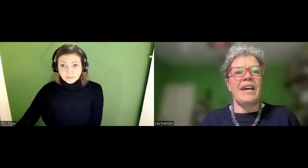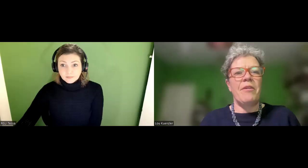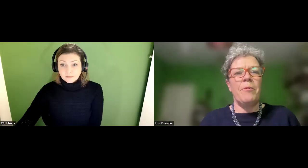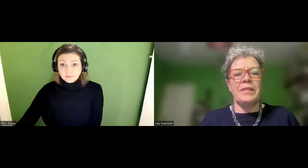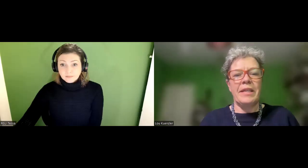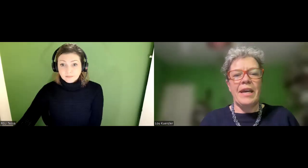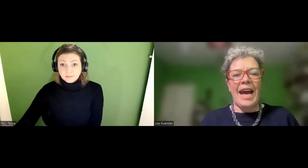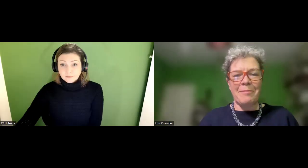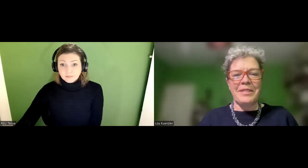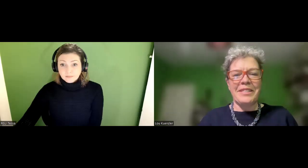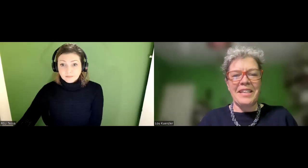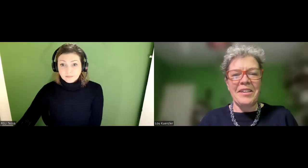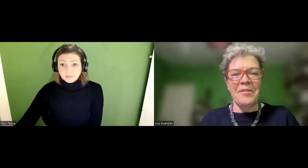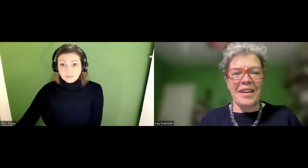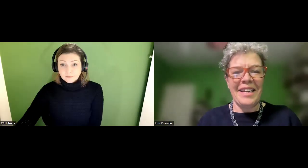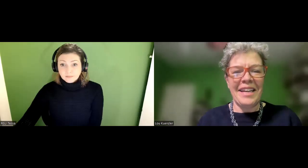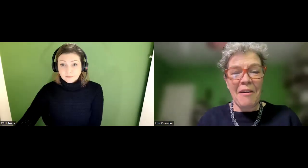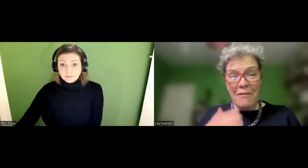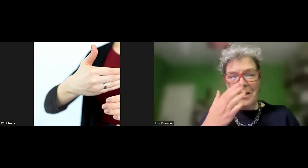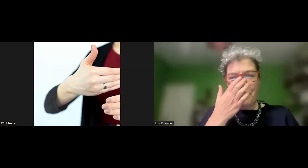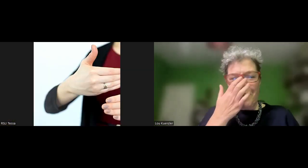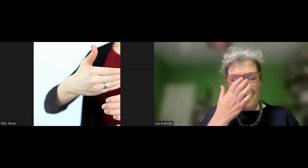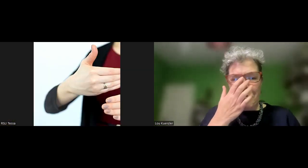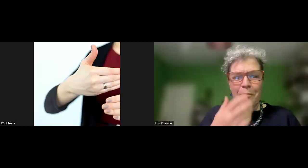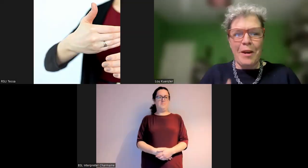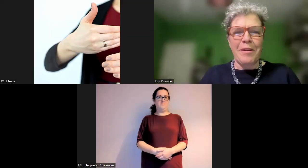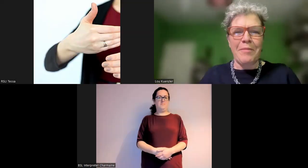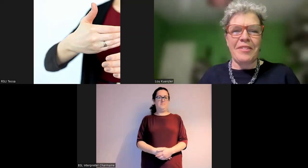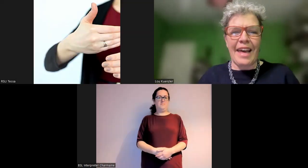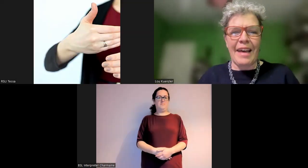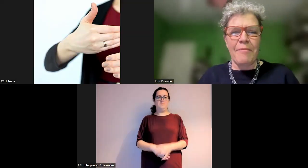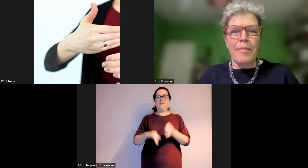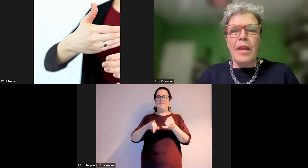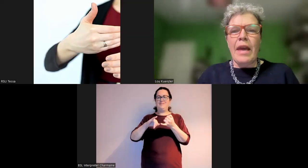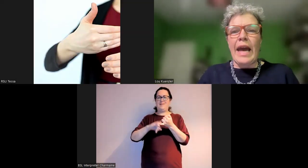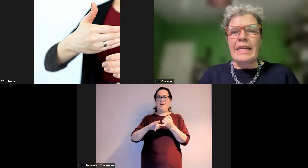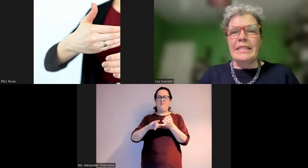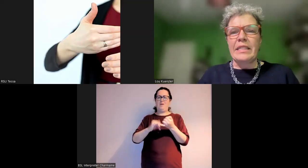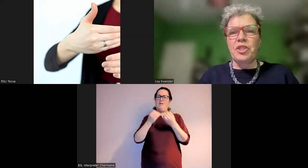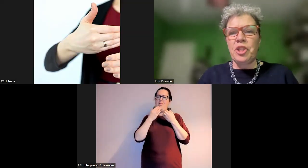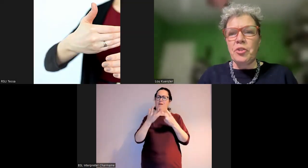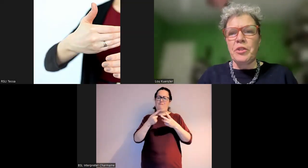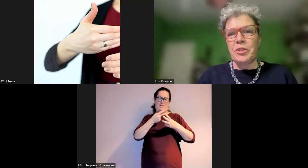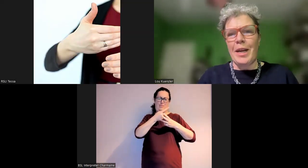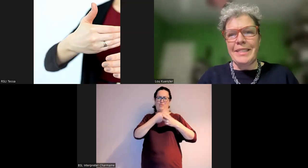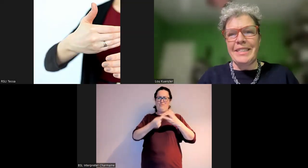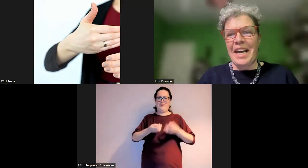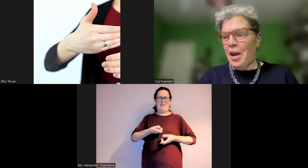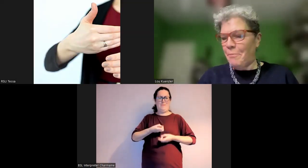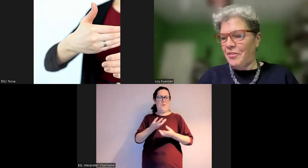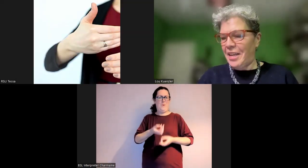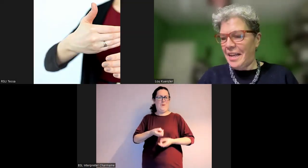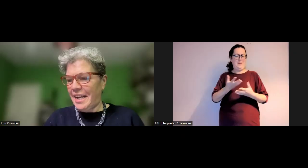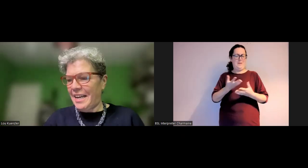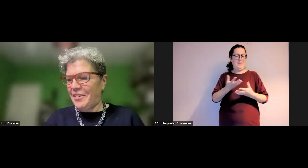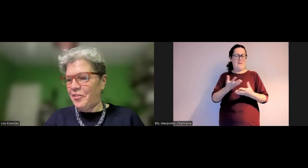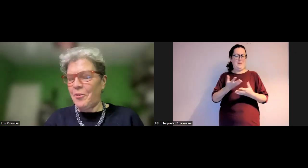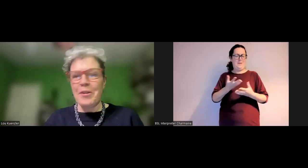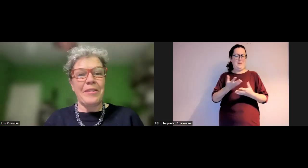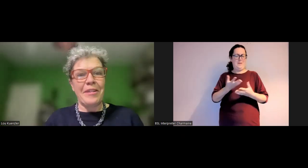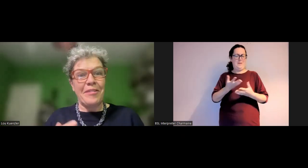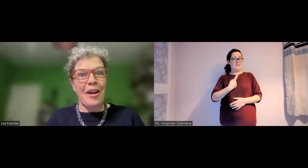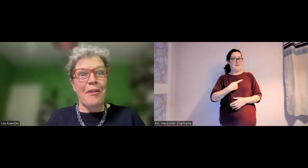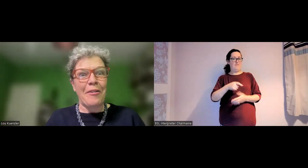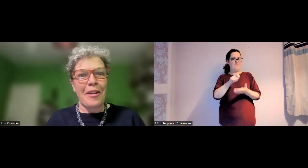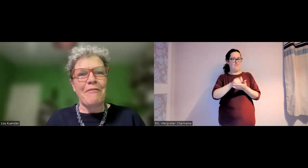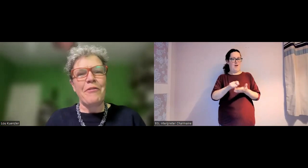Gosh, Sarah, what an absolutely lovely trio of poems there. As a children's writer, I particularly